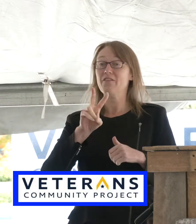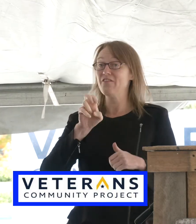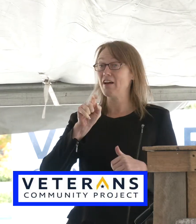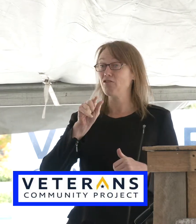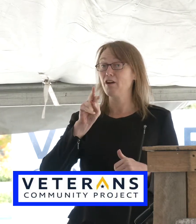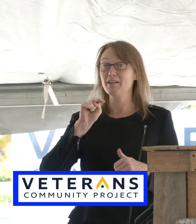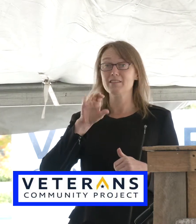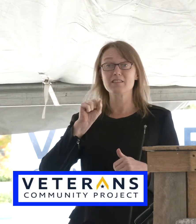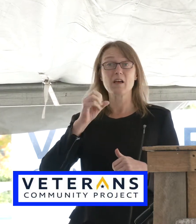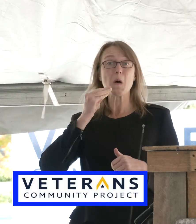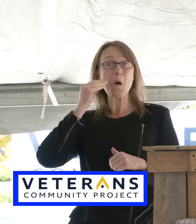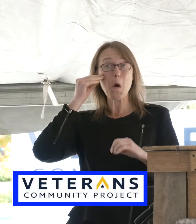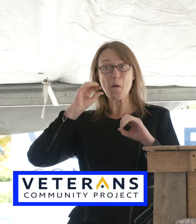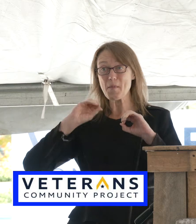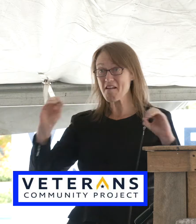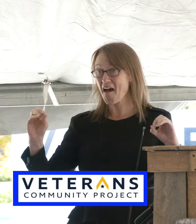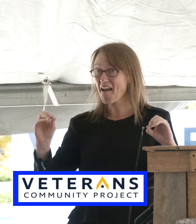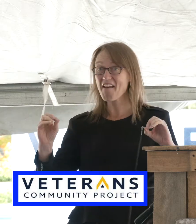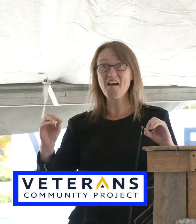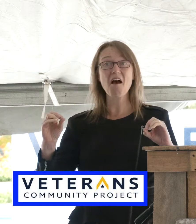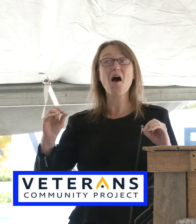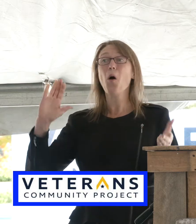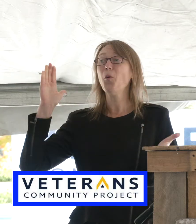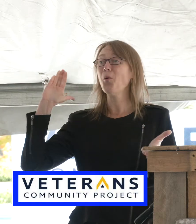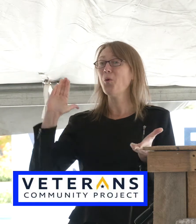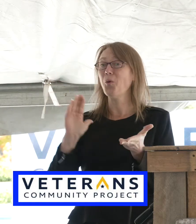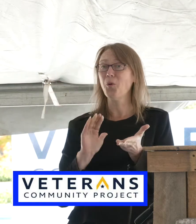were reaching out and saying, hey, we would like you to come and we'd